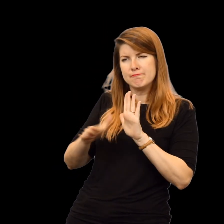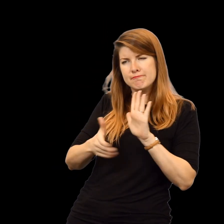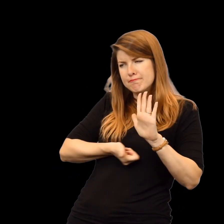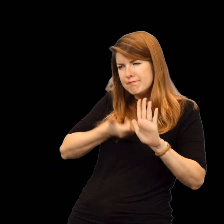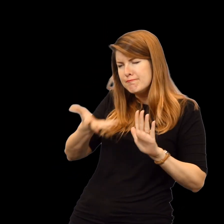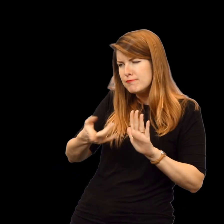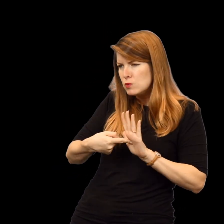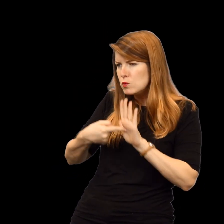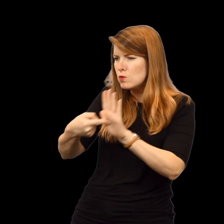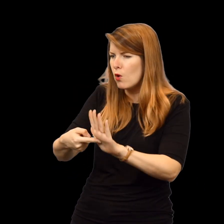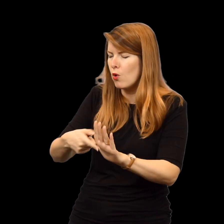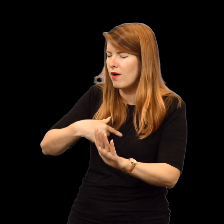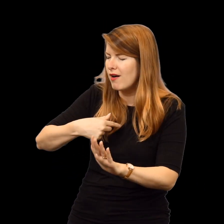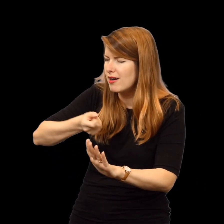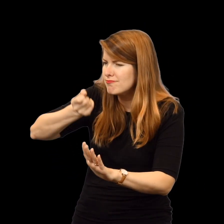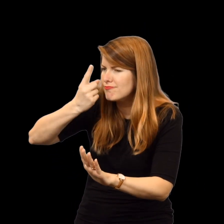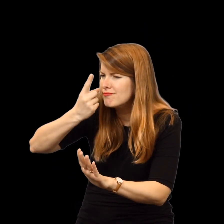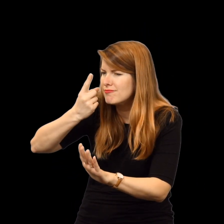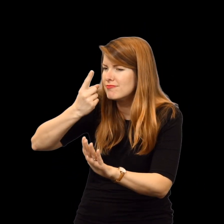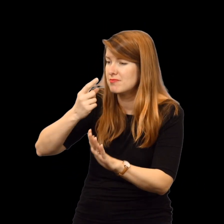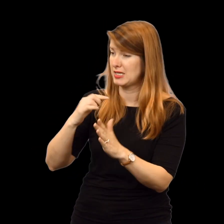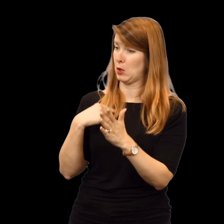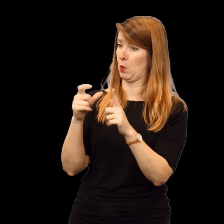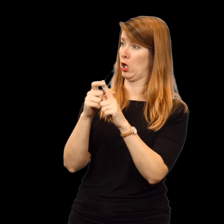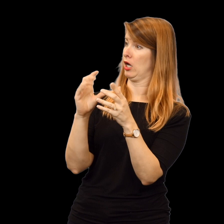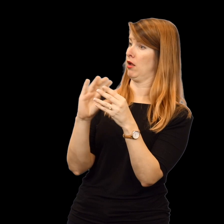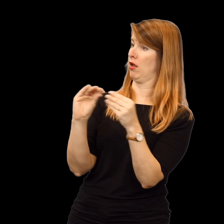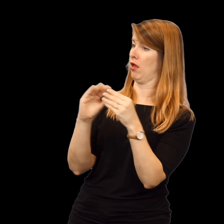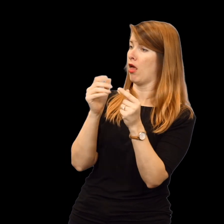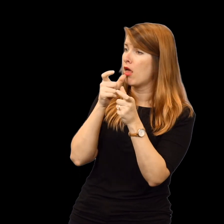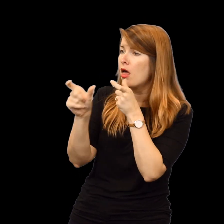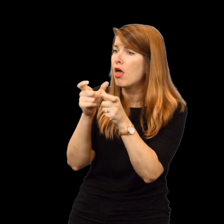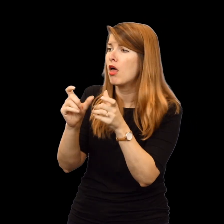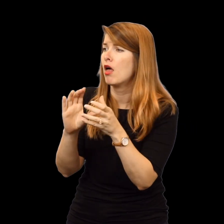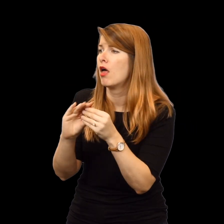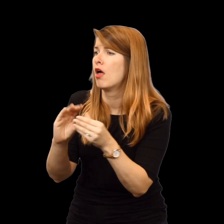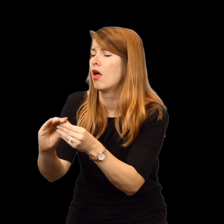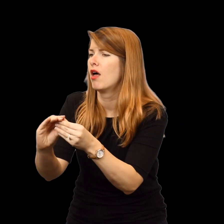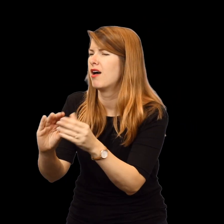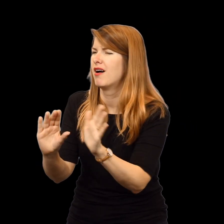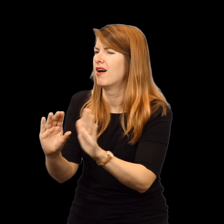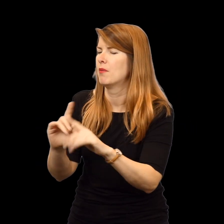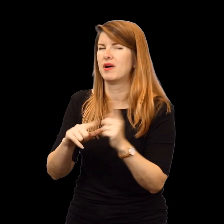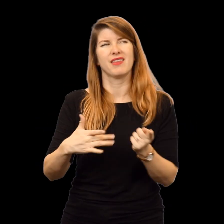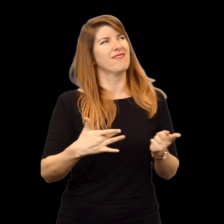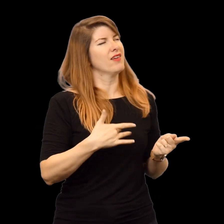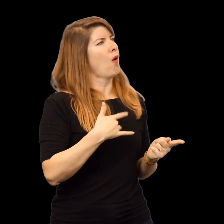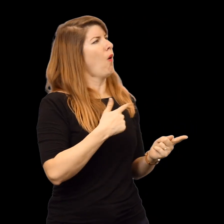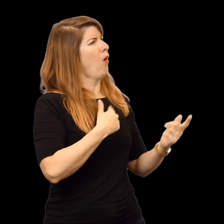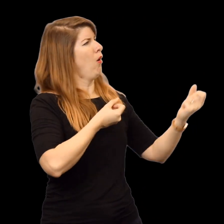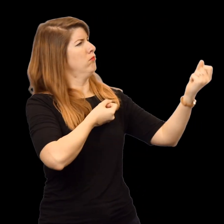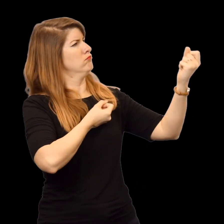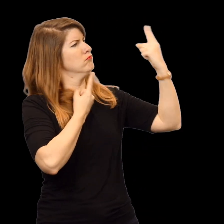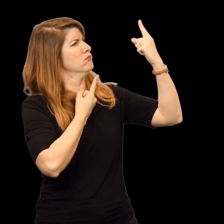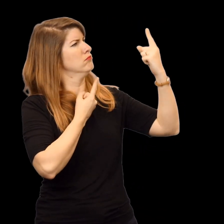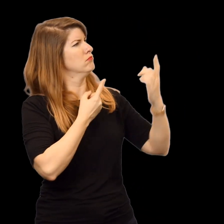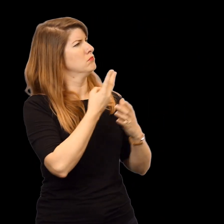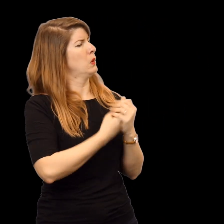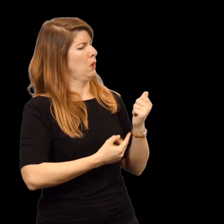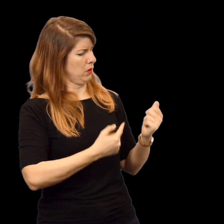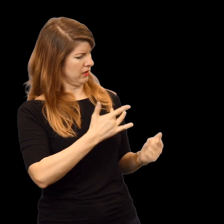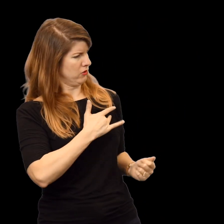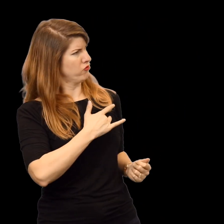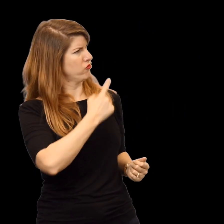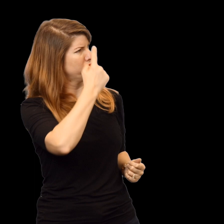express back to them that I get it, not just in words, but where they feel gotten and understood